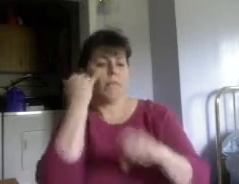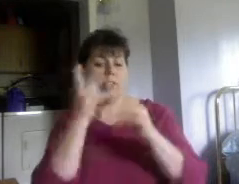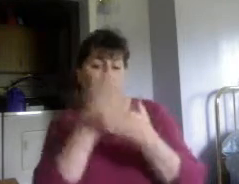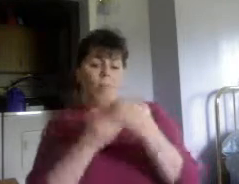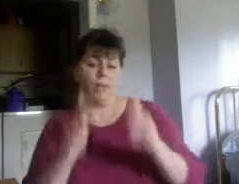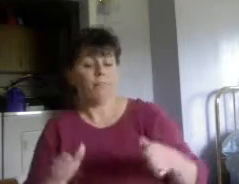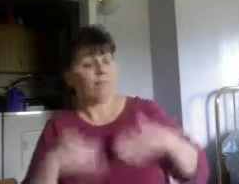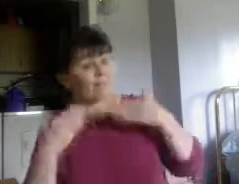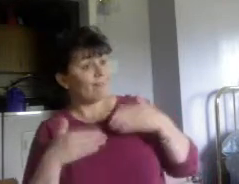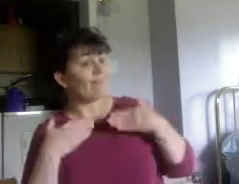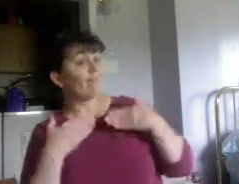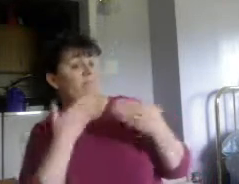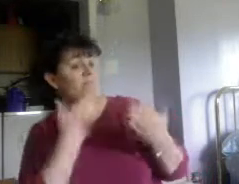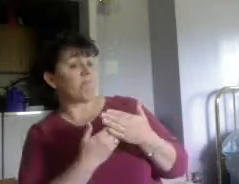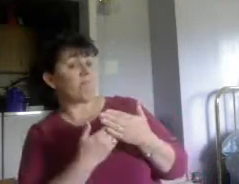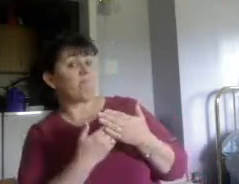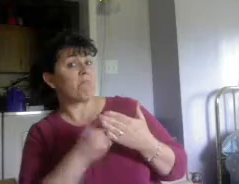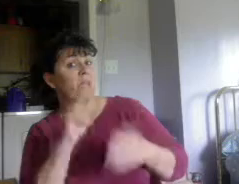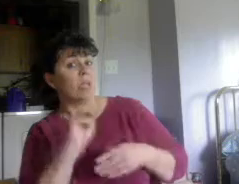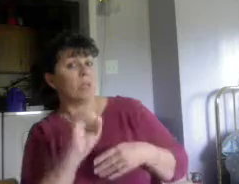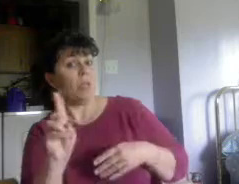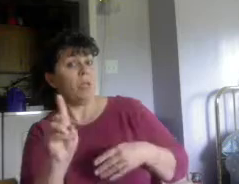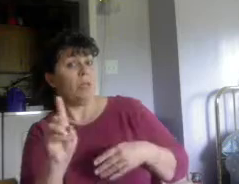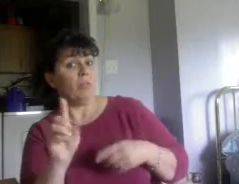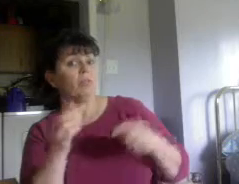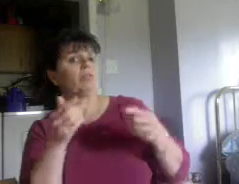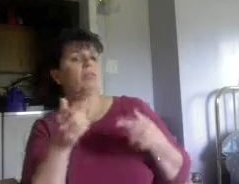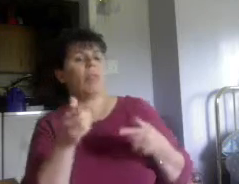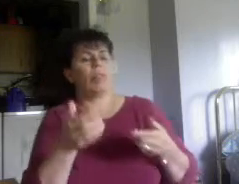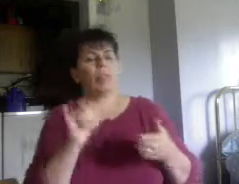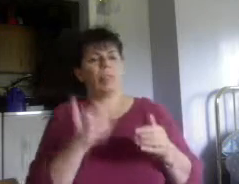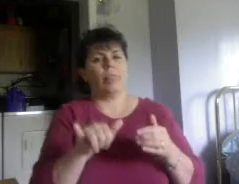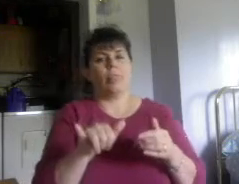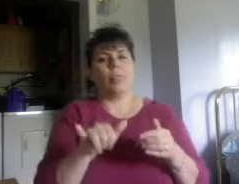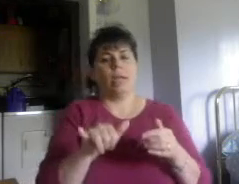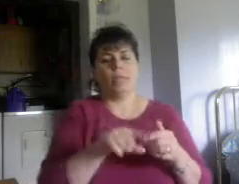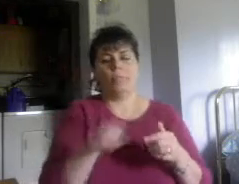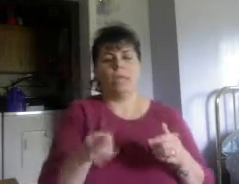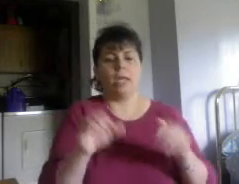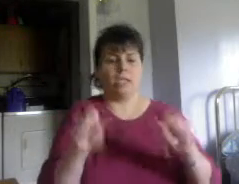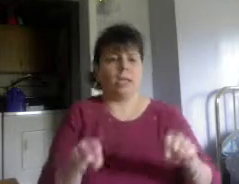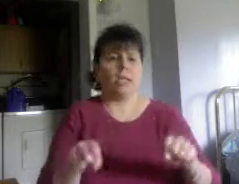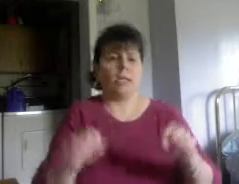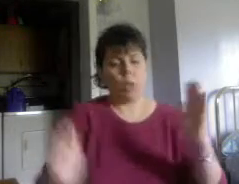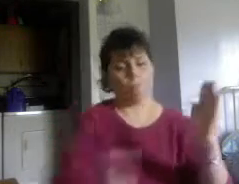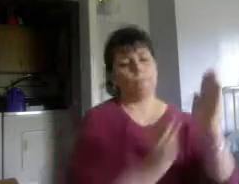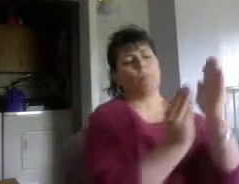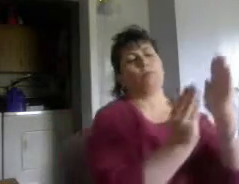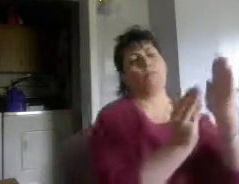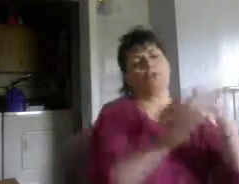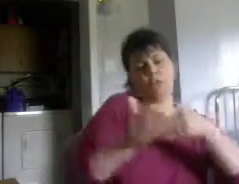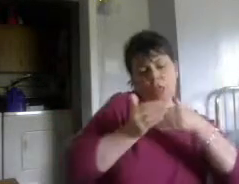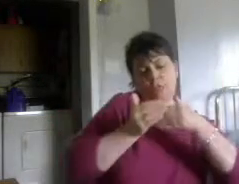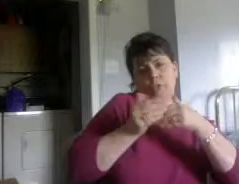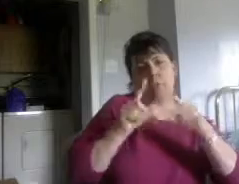mood, but they are not willing to let an angry person come too close. After this exercise, point out that most